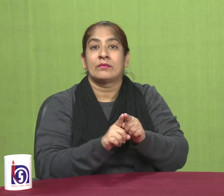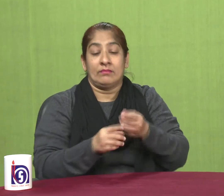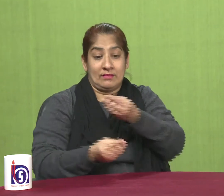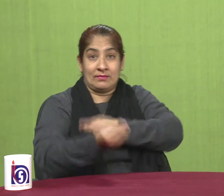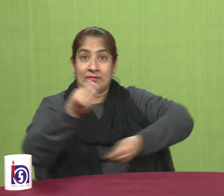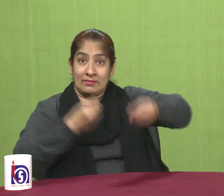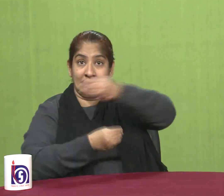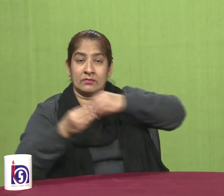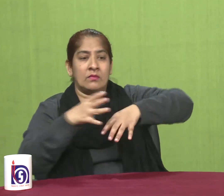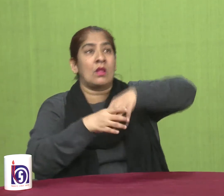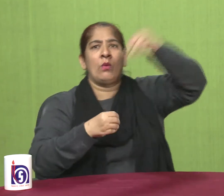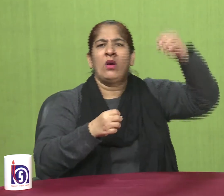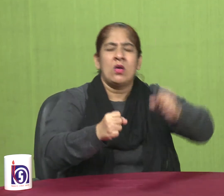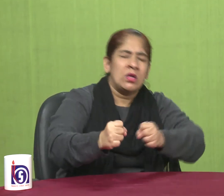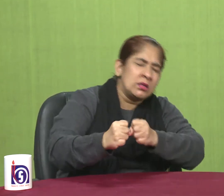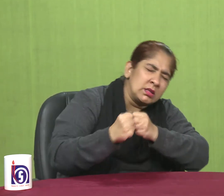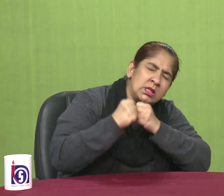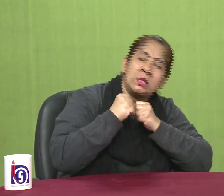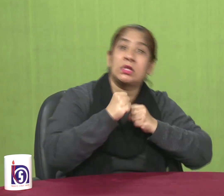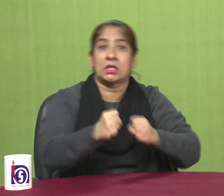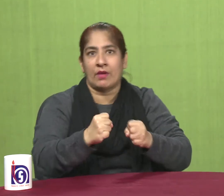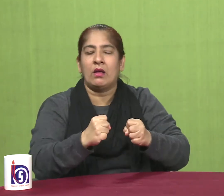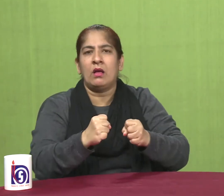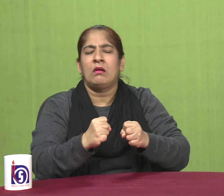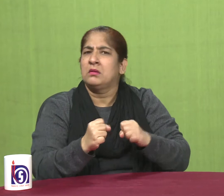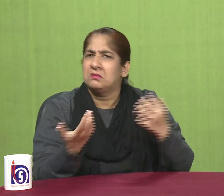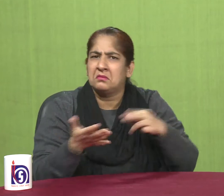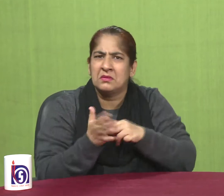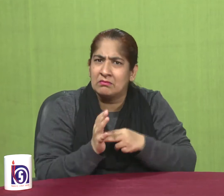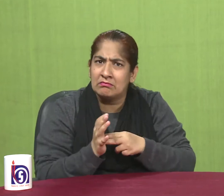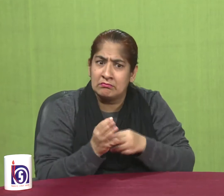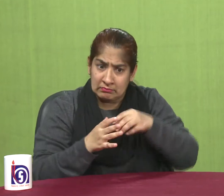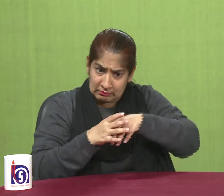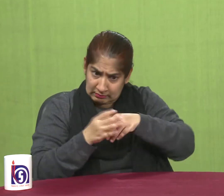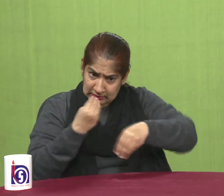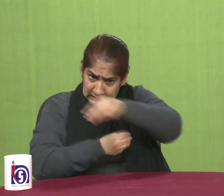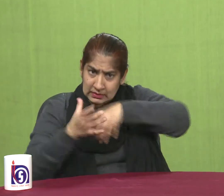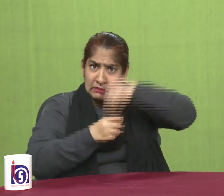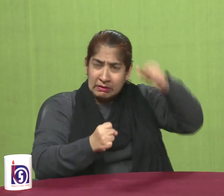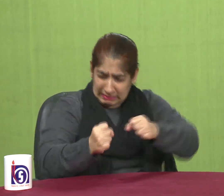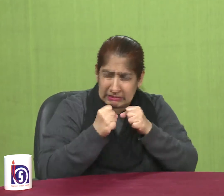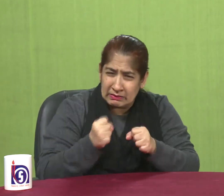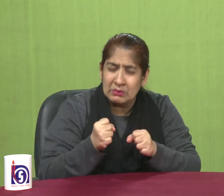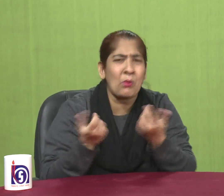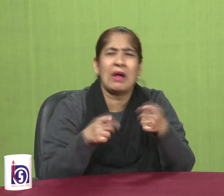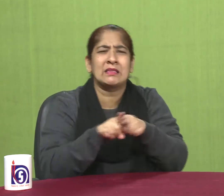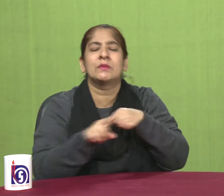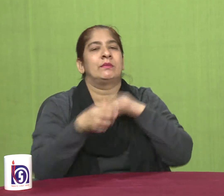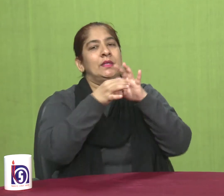Difficulties and external trade. So what are the difficulties in external